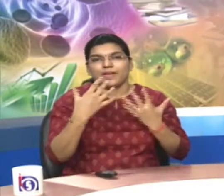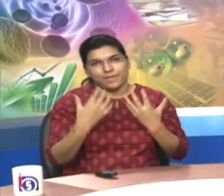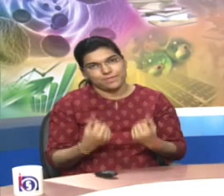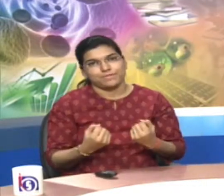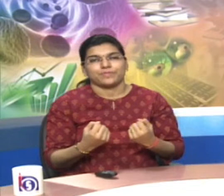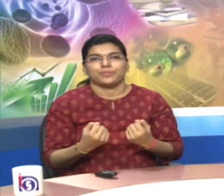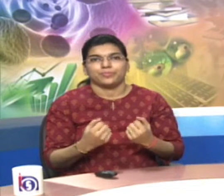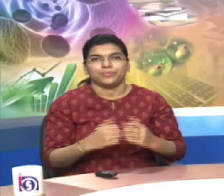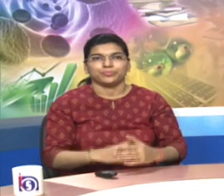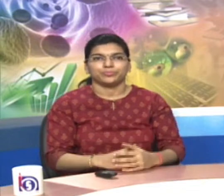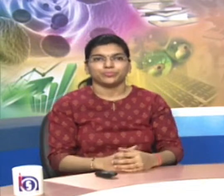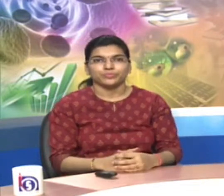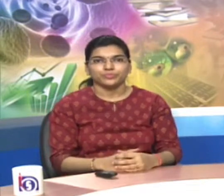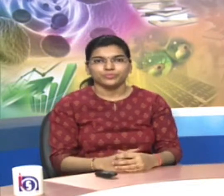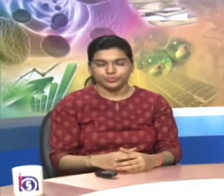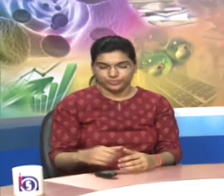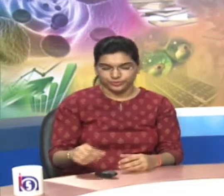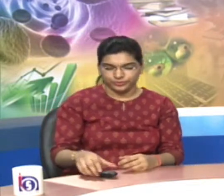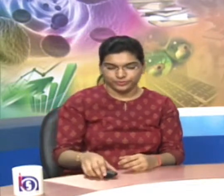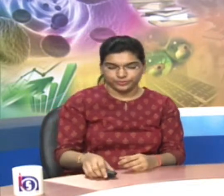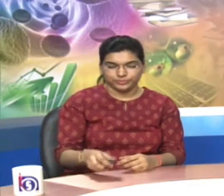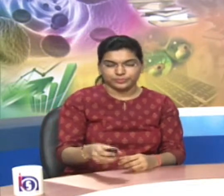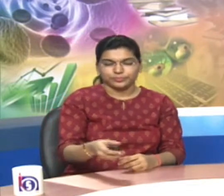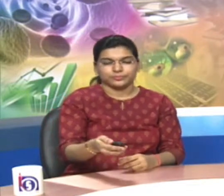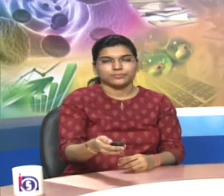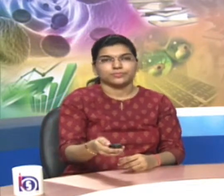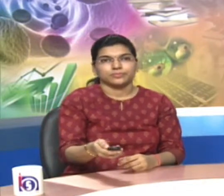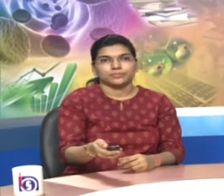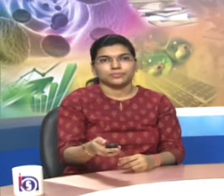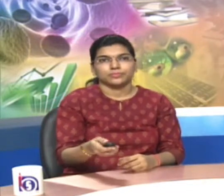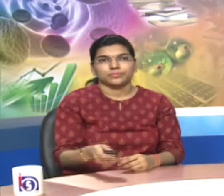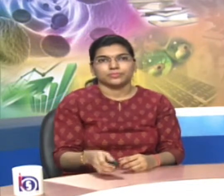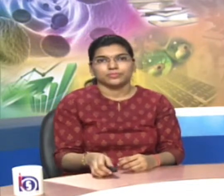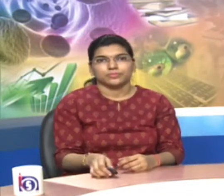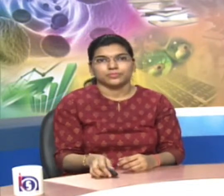diagonal position, so that appears diagonal to you.